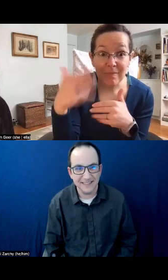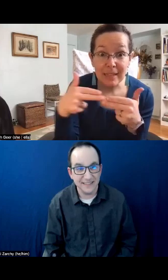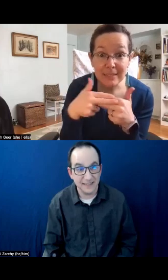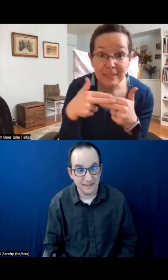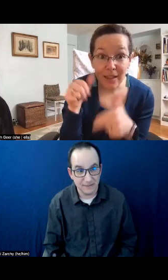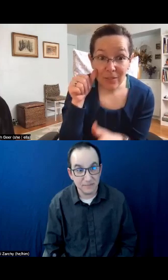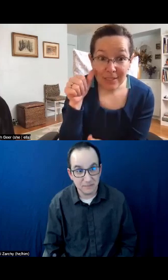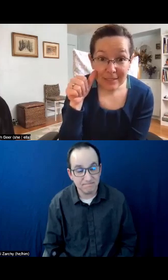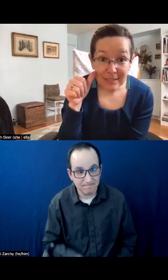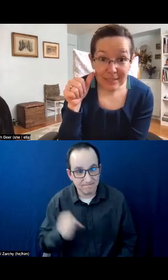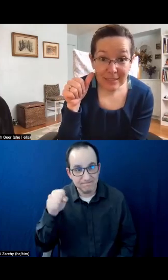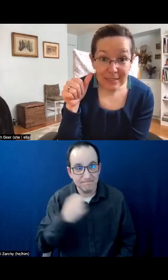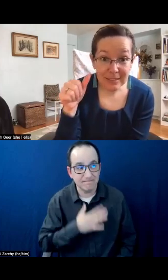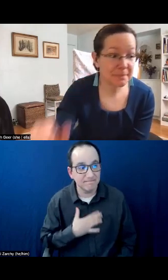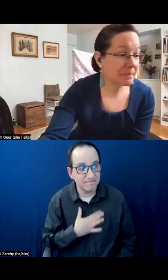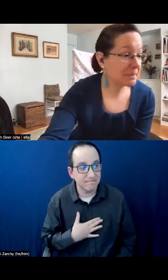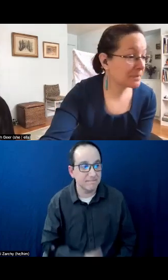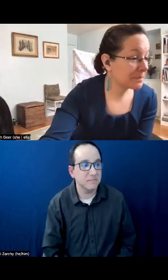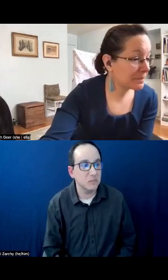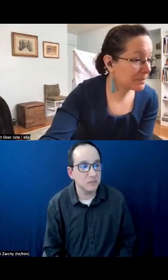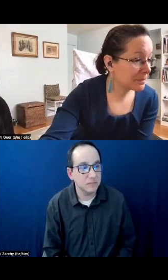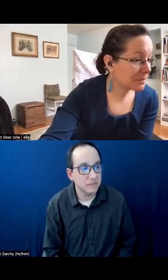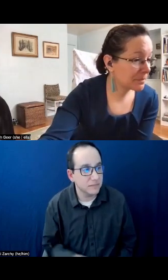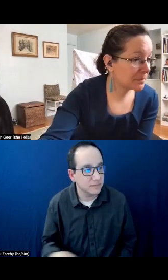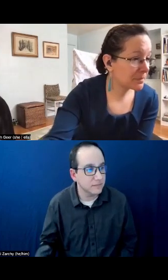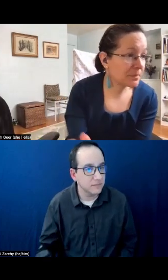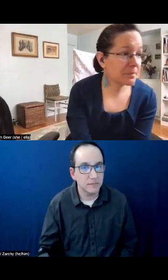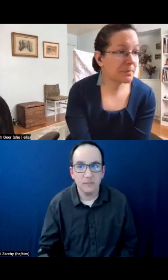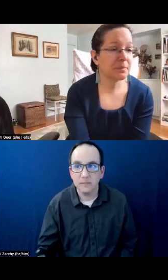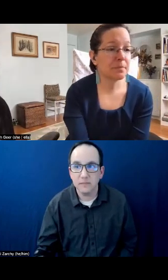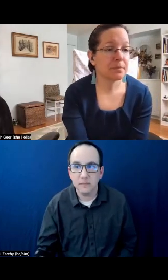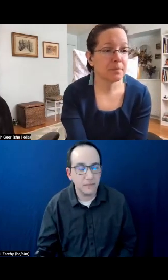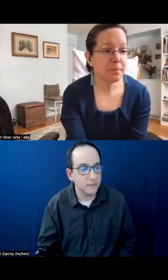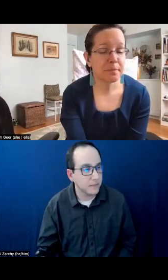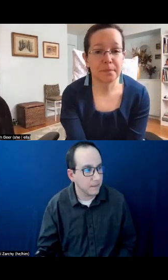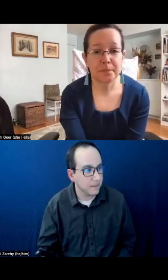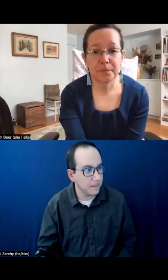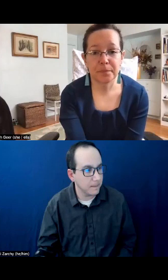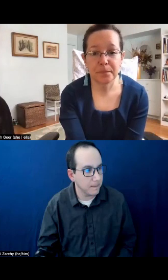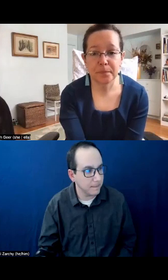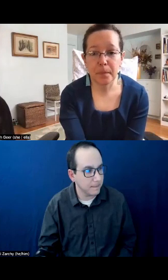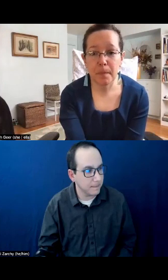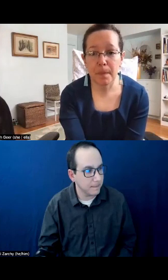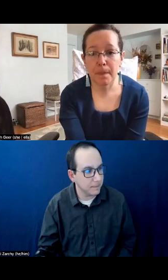Tracy. Razi, you ready for the next slide? Yes.